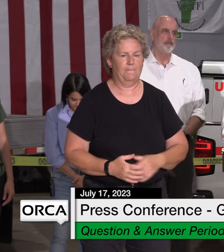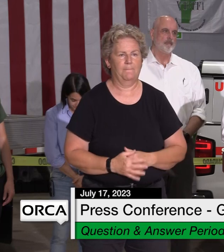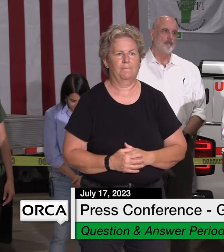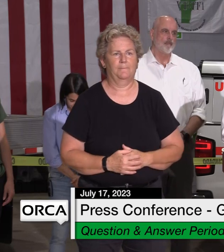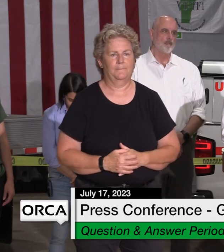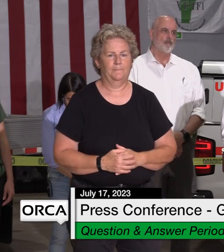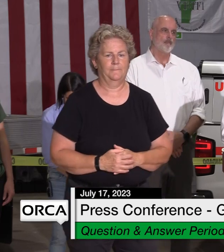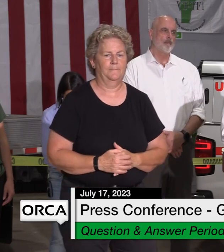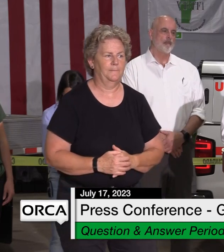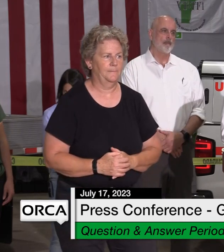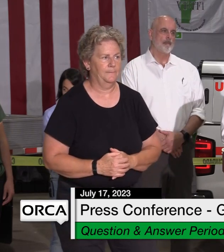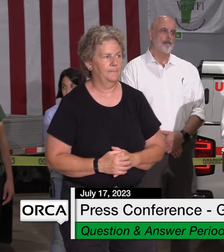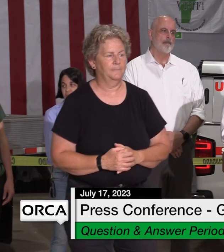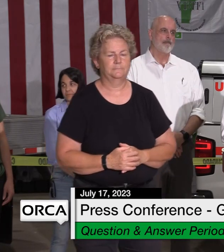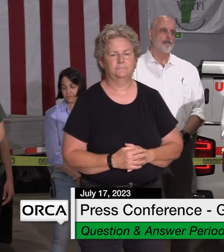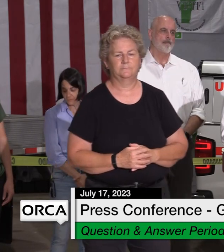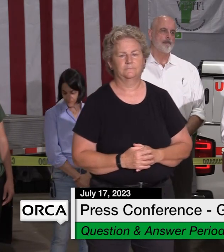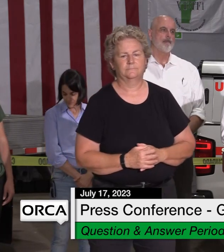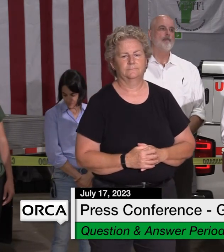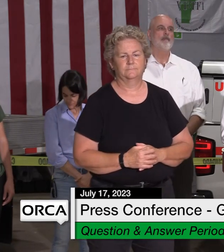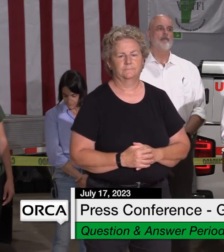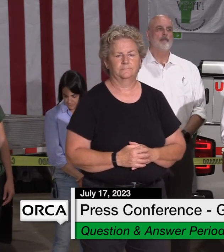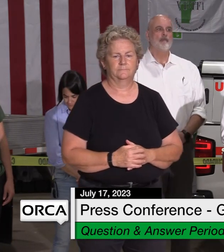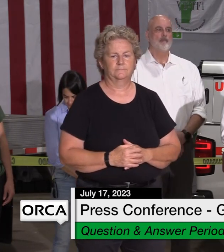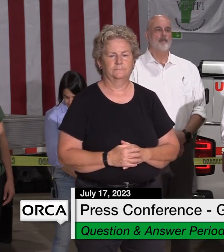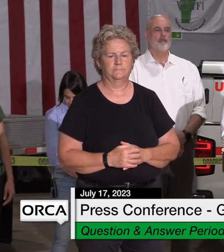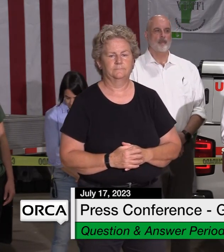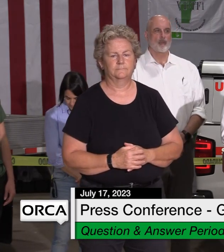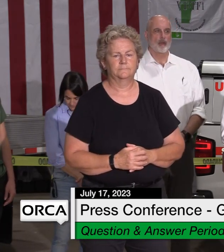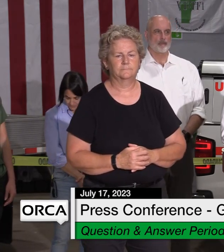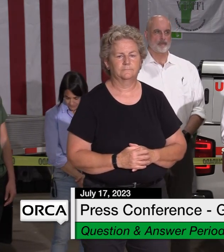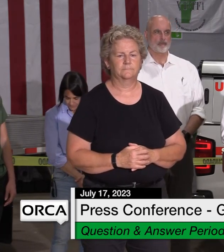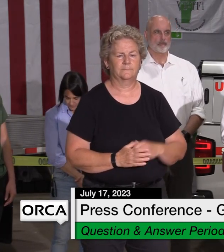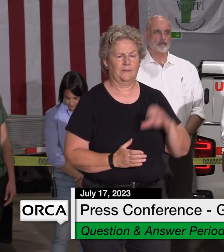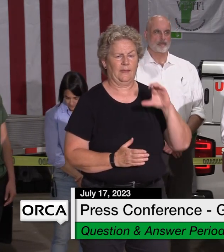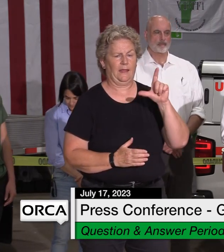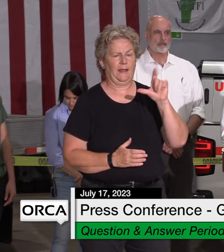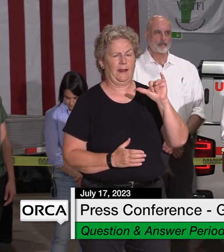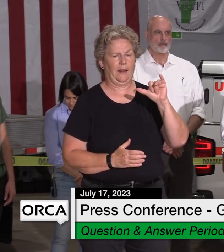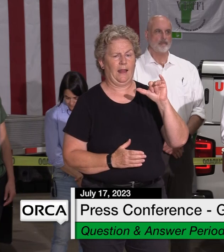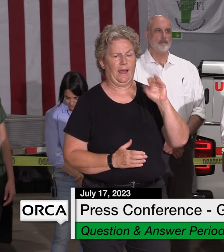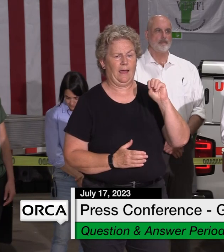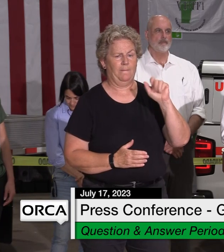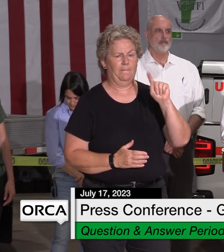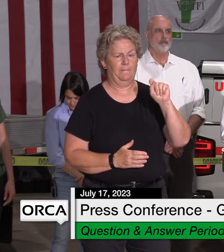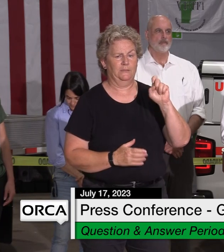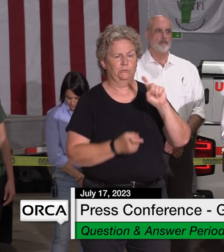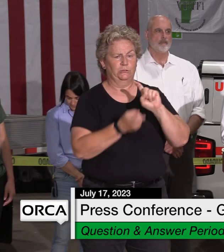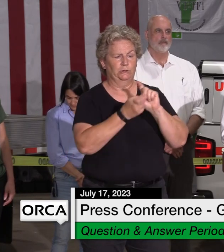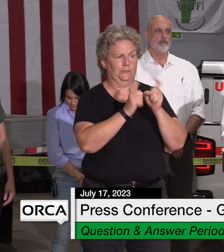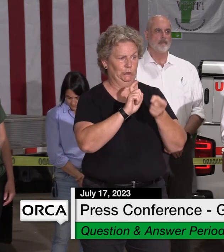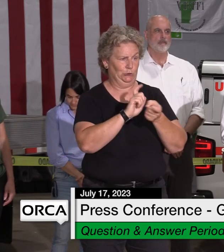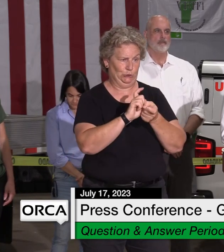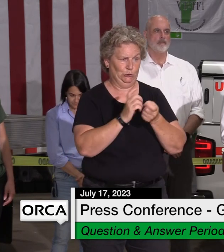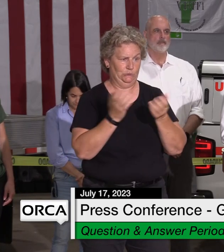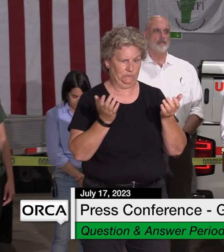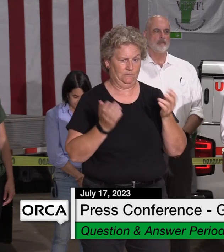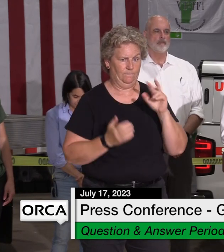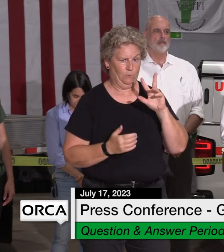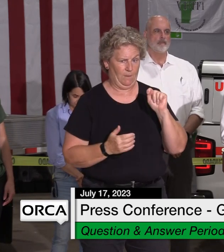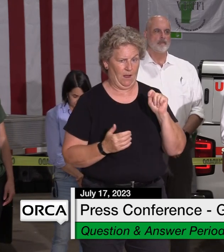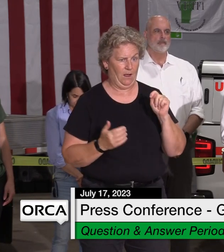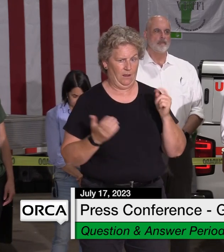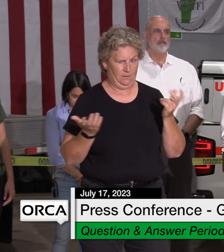on infrastructure, but also communities as well, how should communities in Vermont, but more broadly Americans, be thinking about rebuilding, and should we